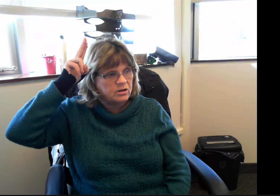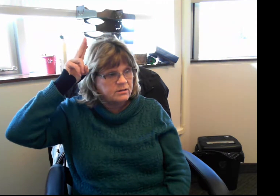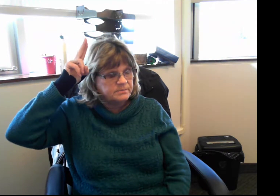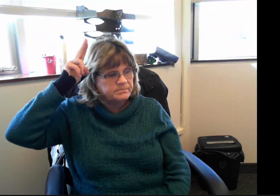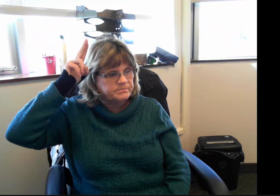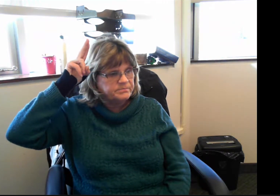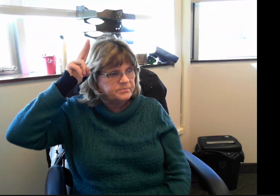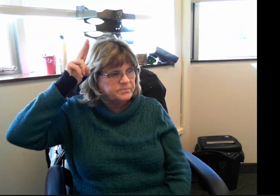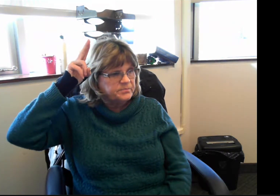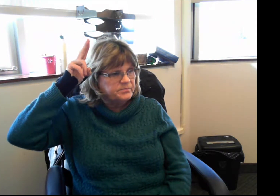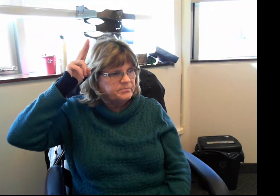uncle.